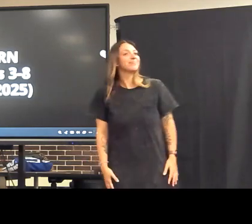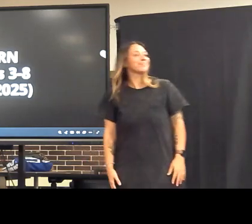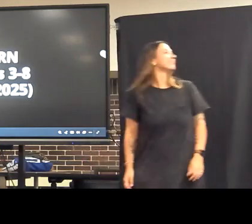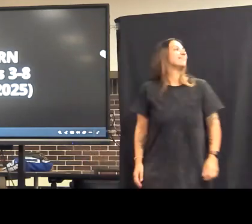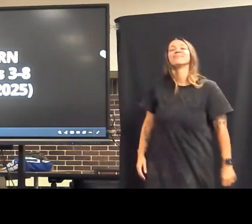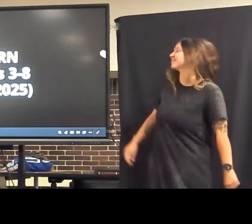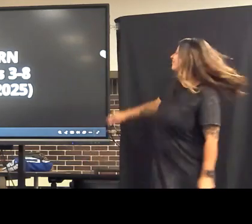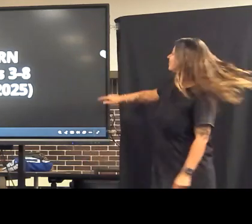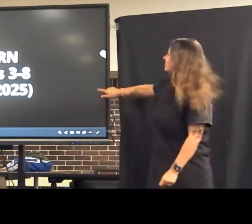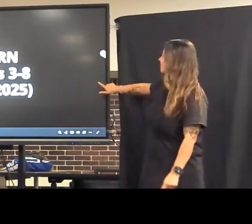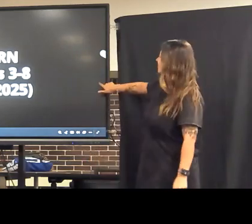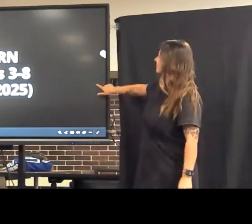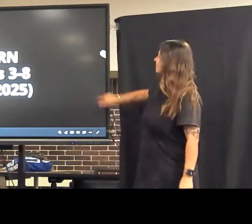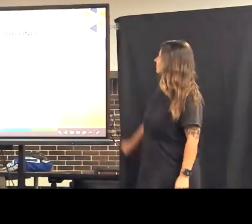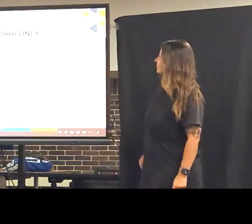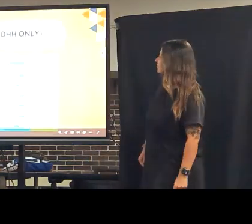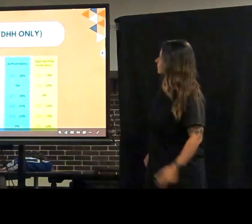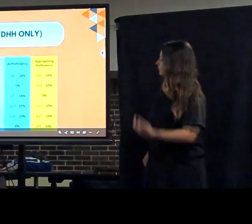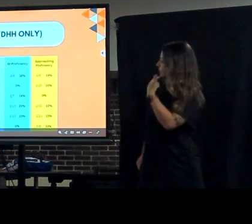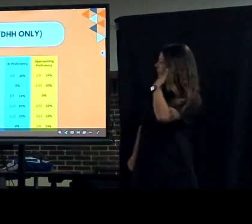students are doing their best.